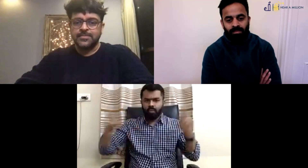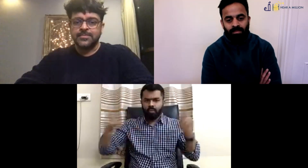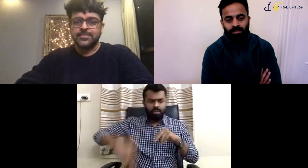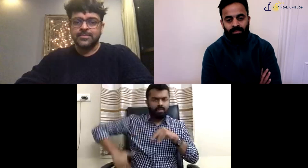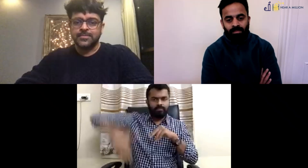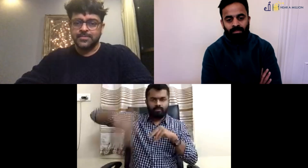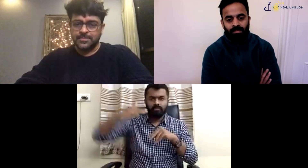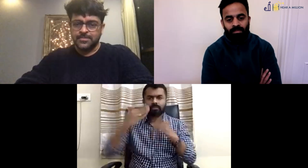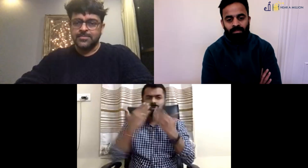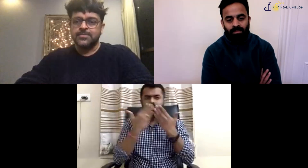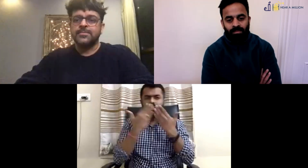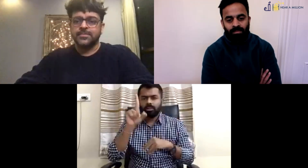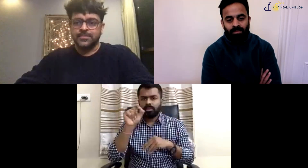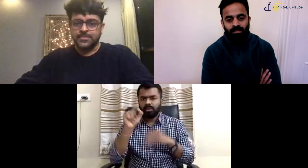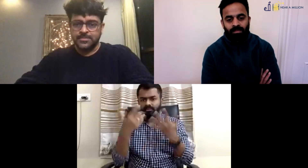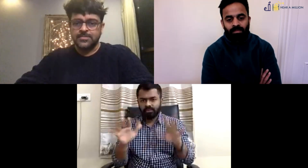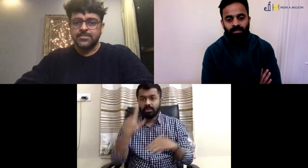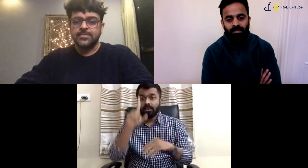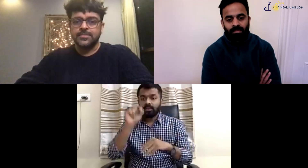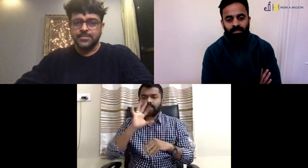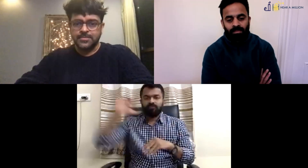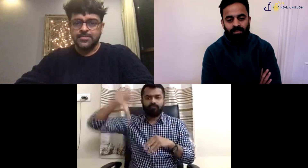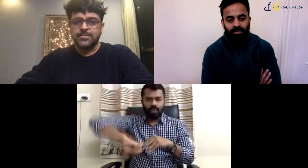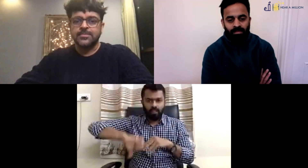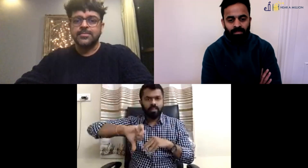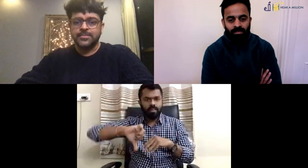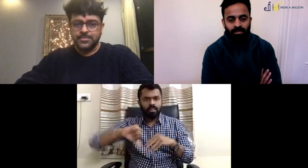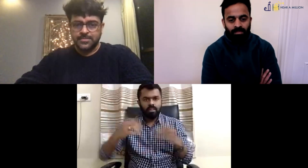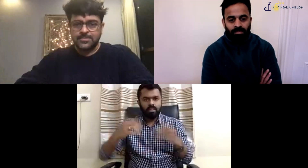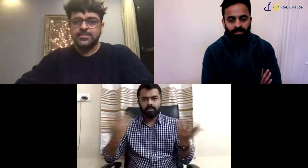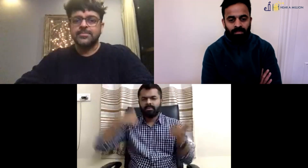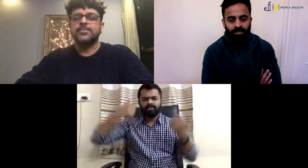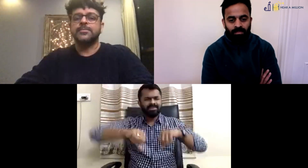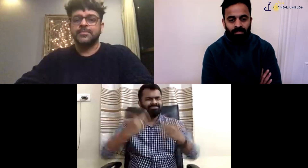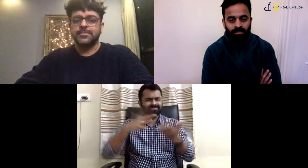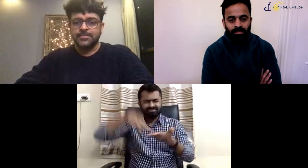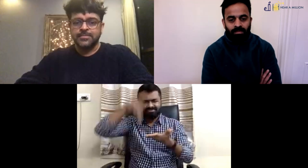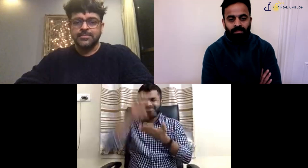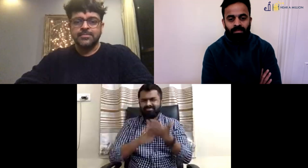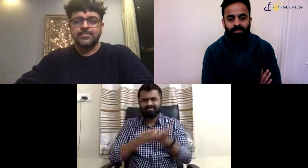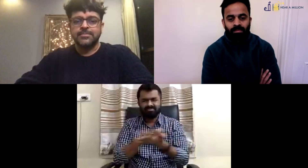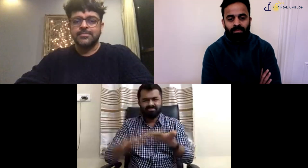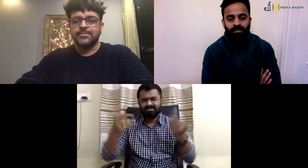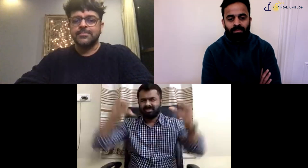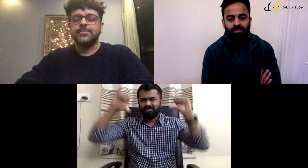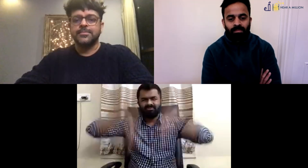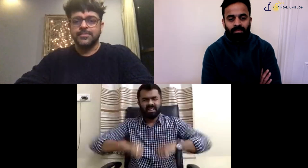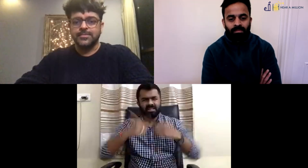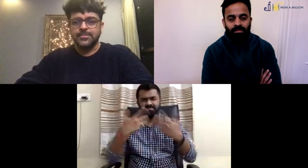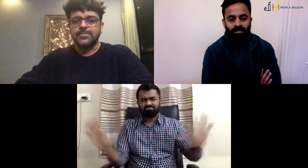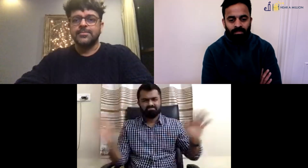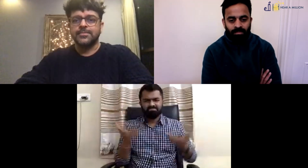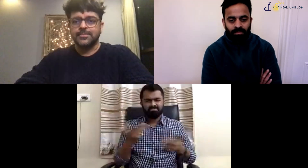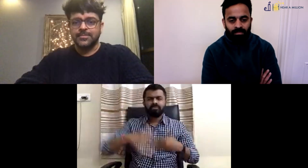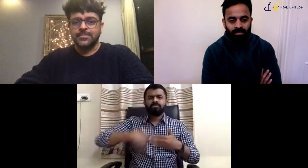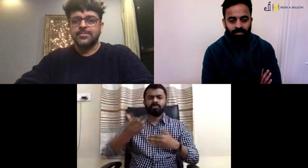So earlier I studied with the deaf students. So when I completed my 10th standard, I got failed in 10th class. I